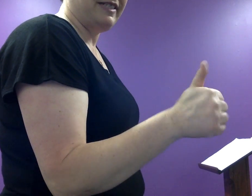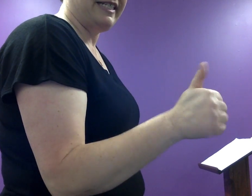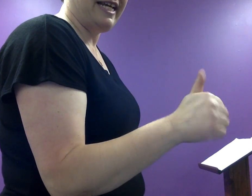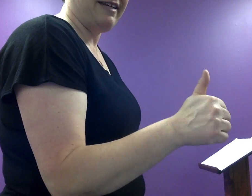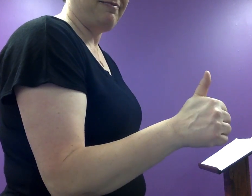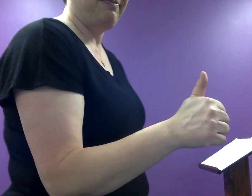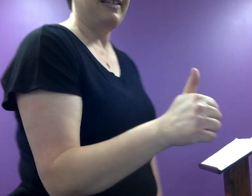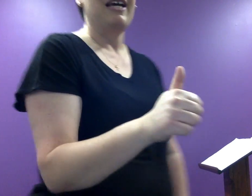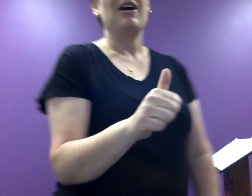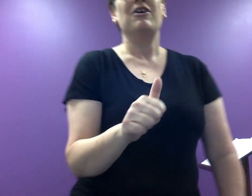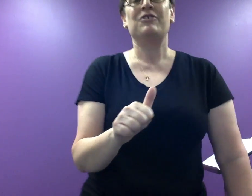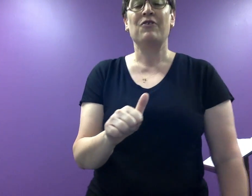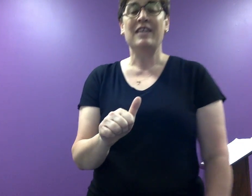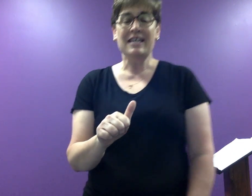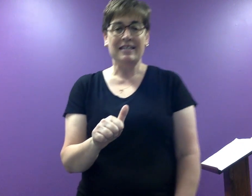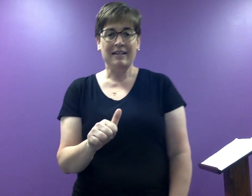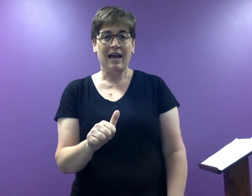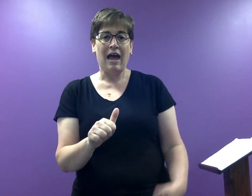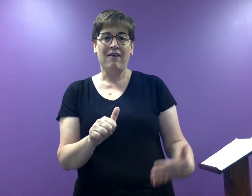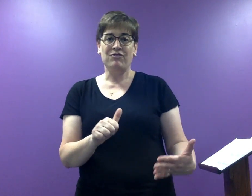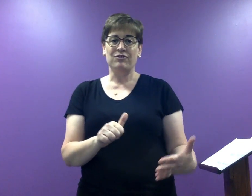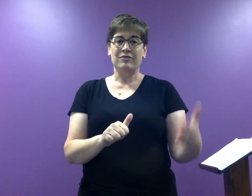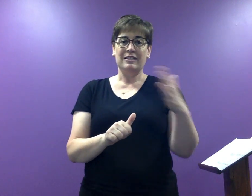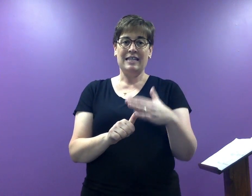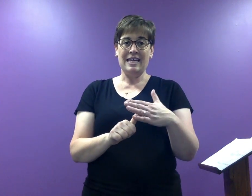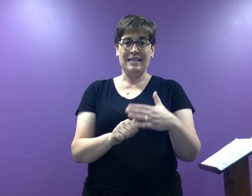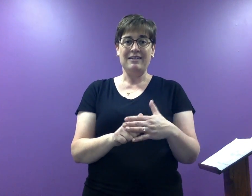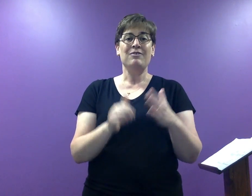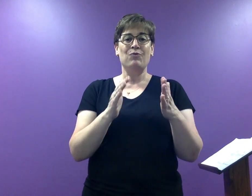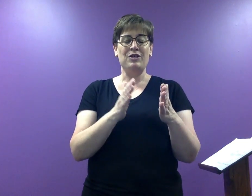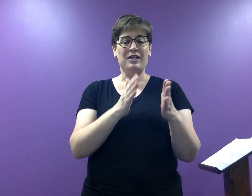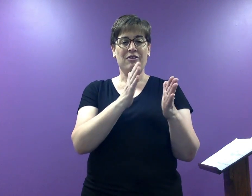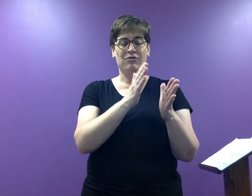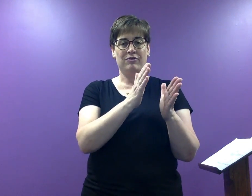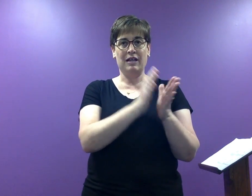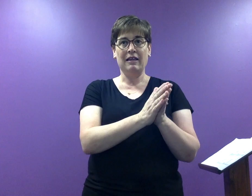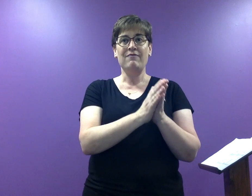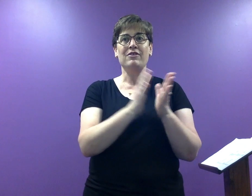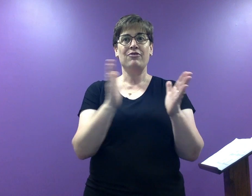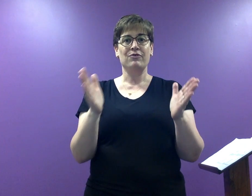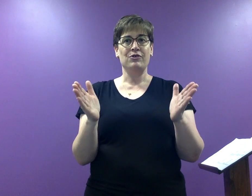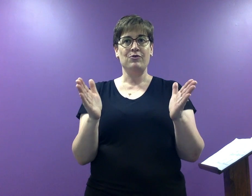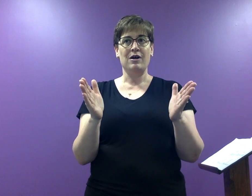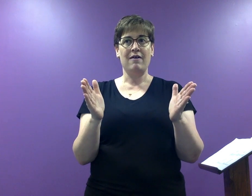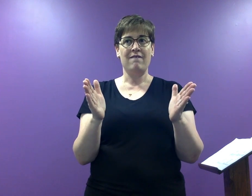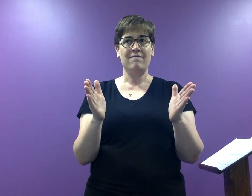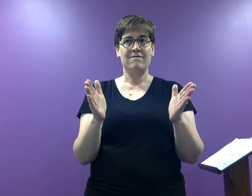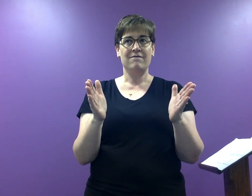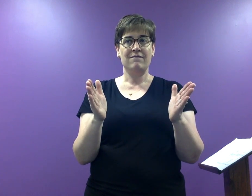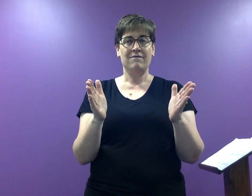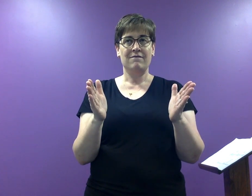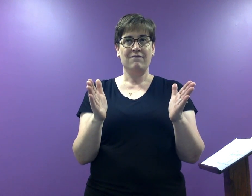10. So then after 10, when you get 11 through